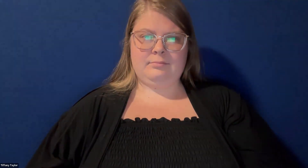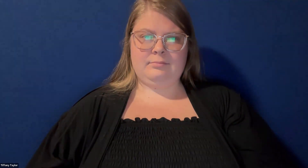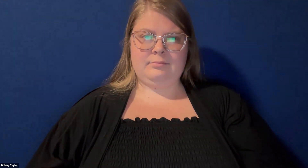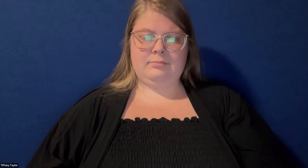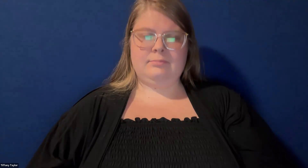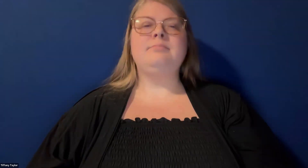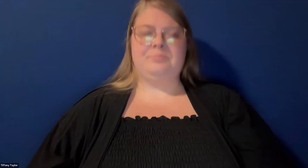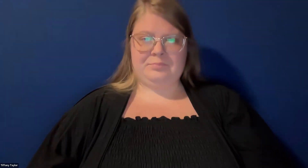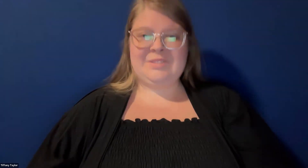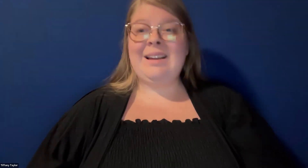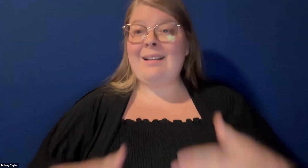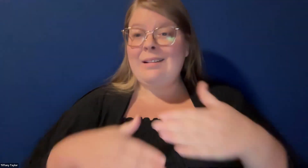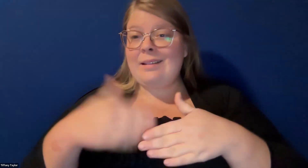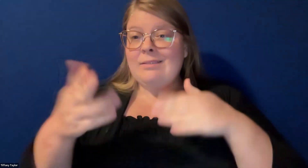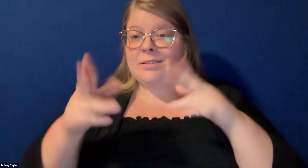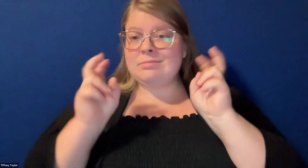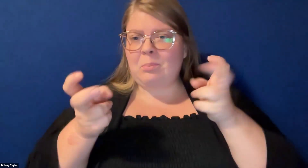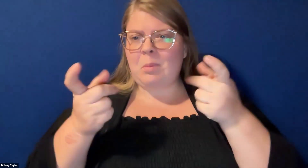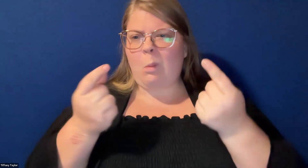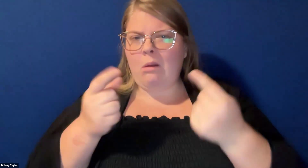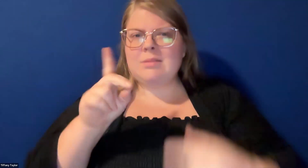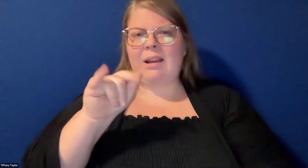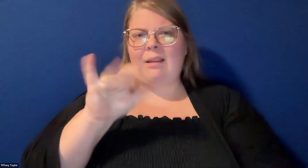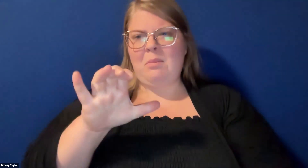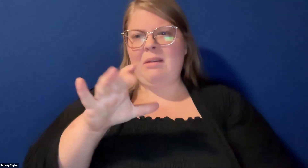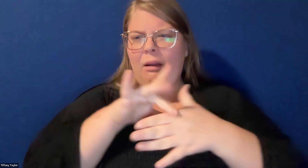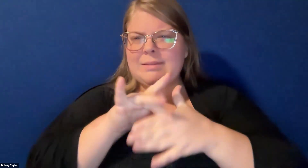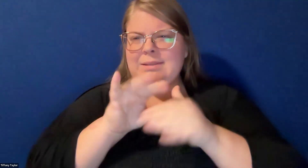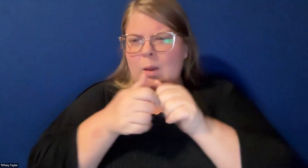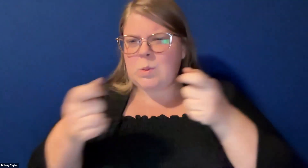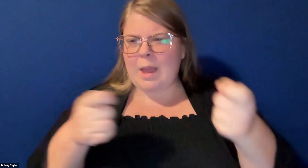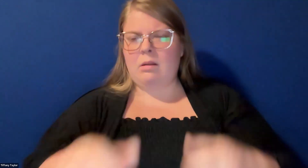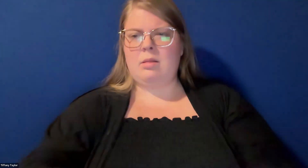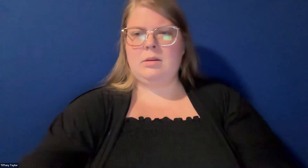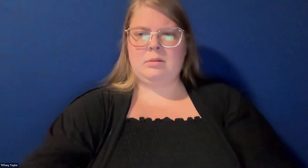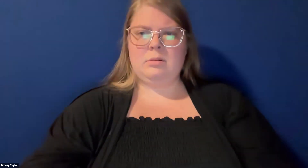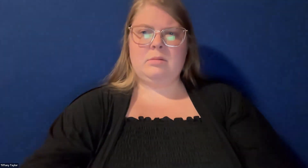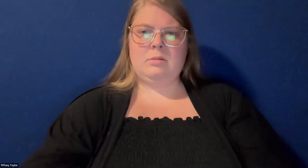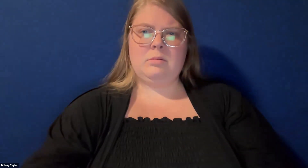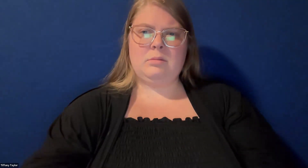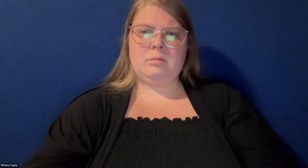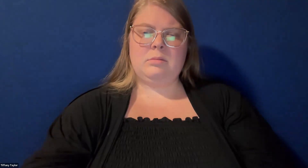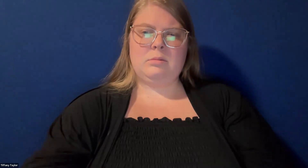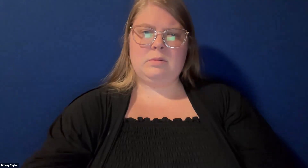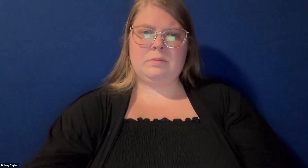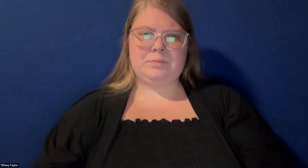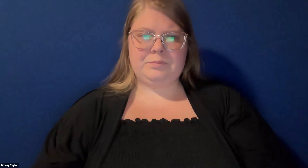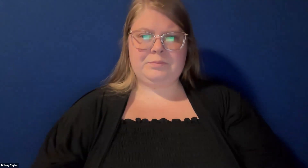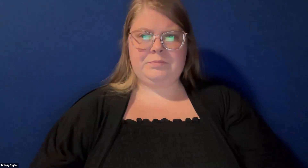which is handling the dynamic content. So when you are having some pagination,